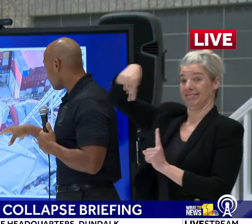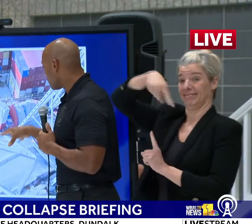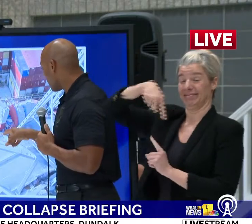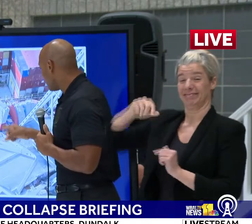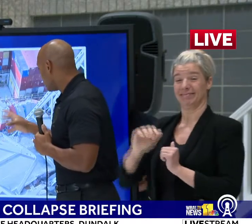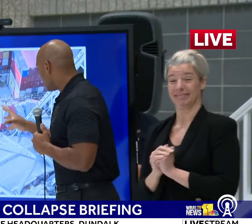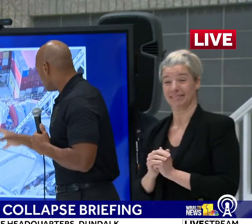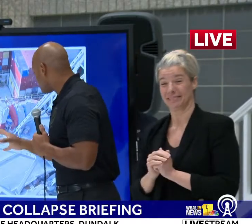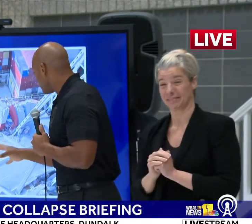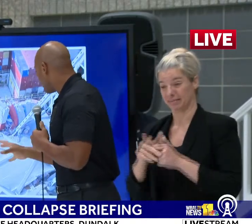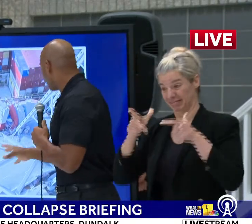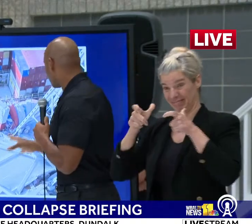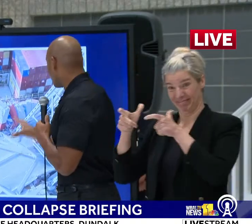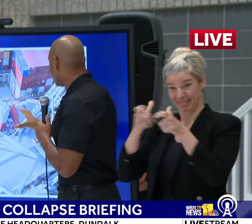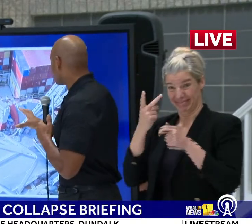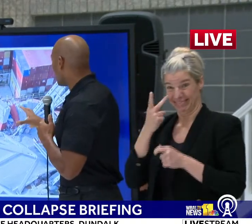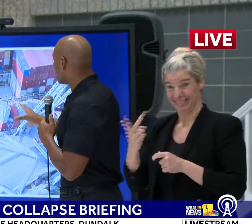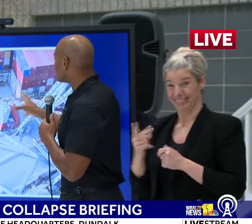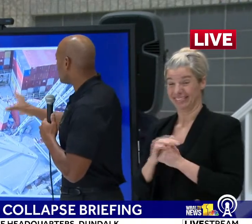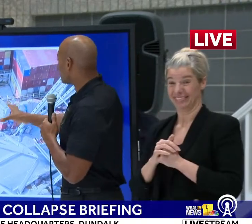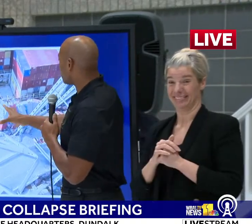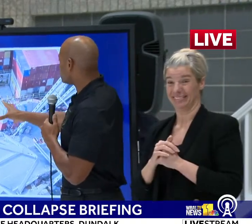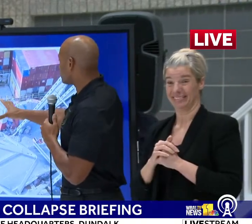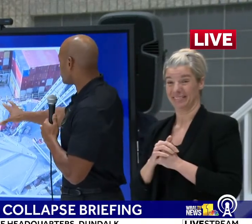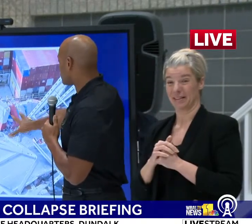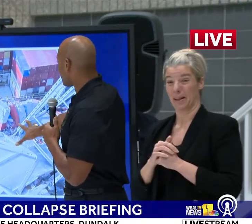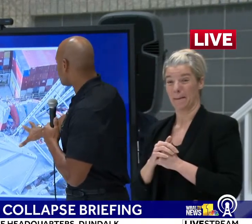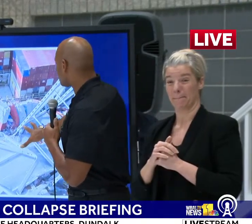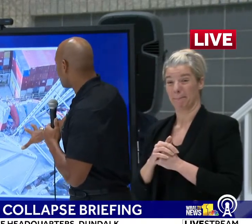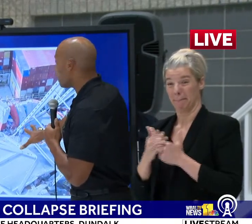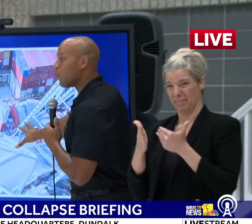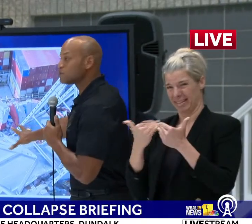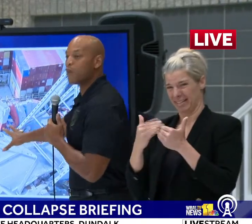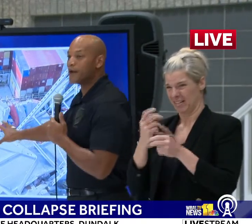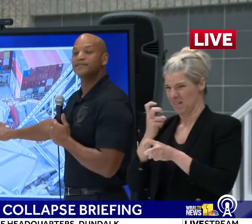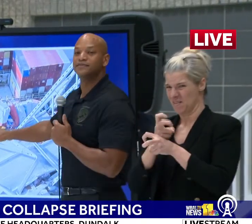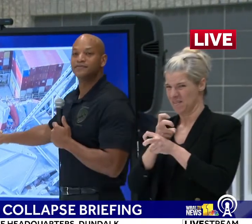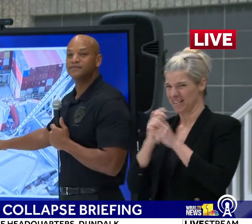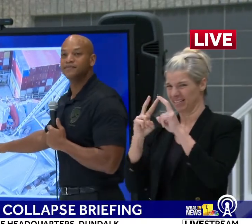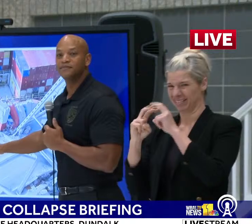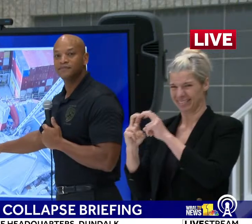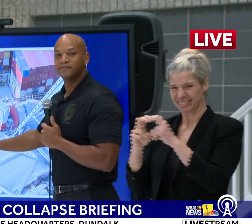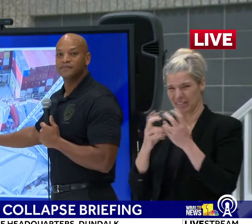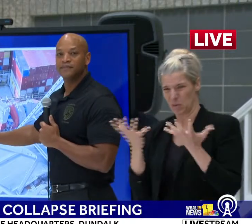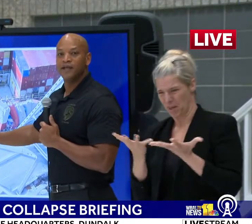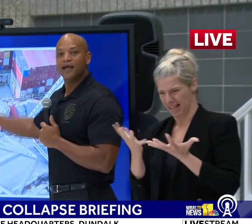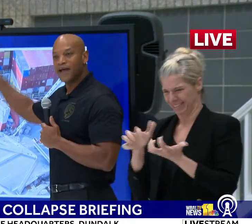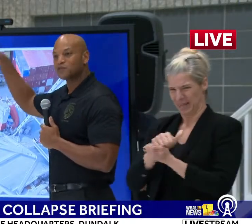an aerial footage of what we're talking about. You see here that it's almost difficult to assess what's what.